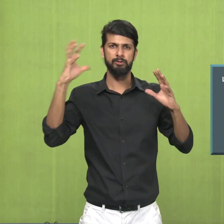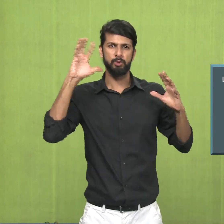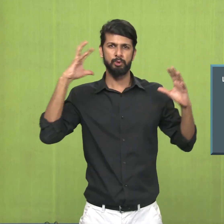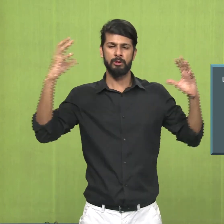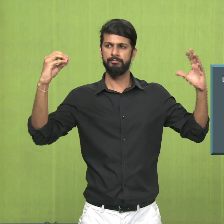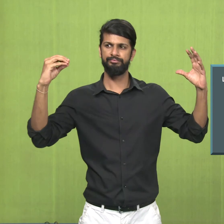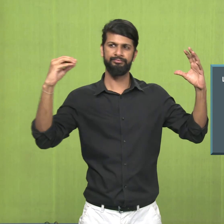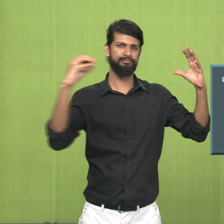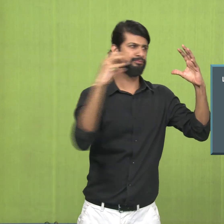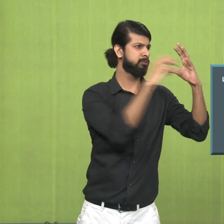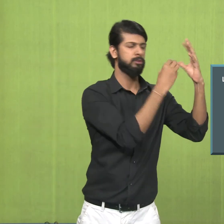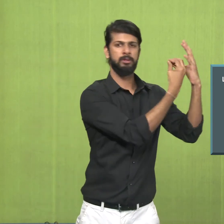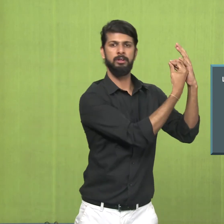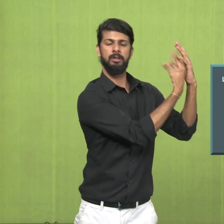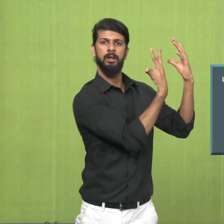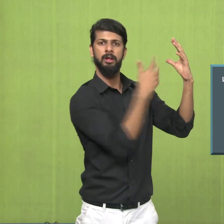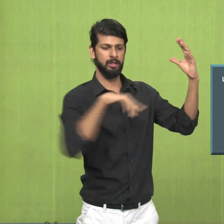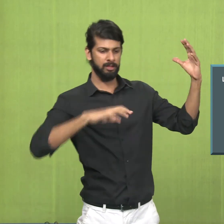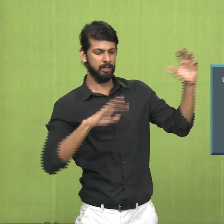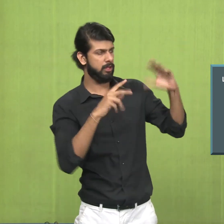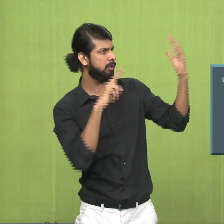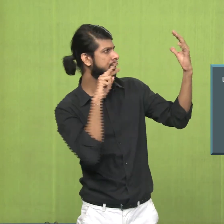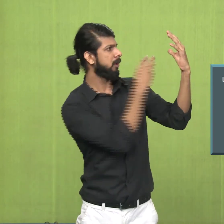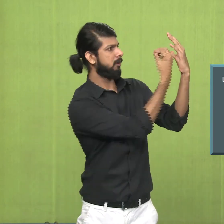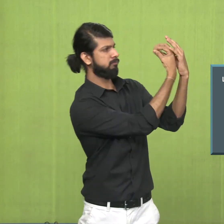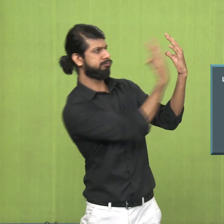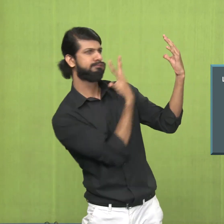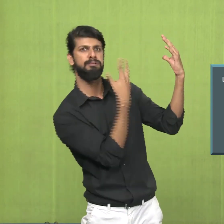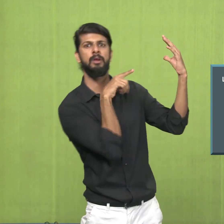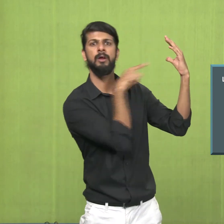the earth and the moon reflects the light of the sun.